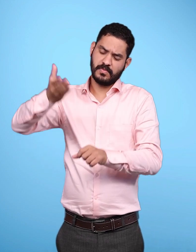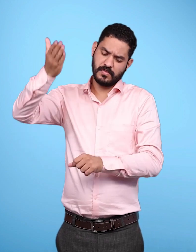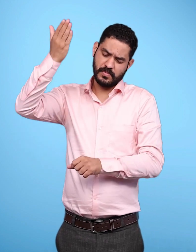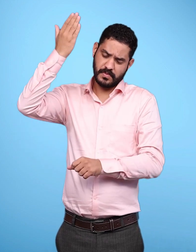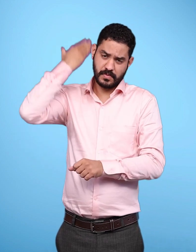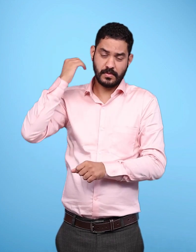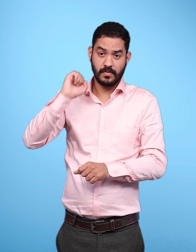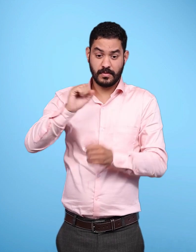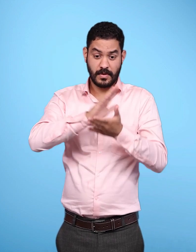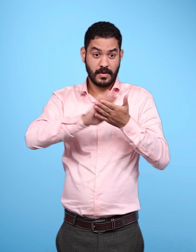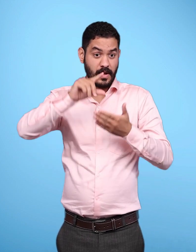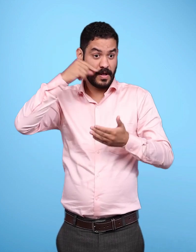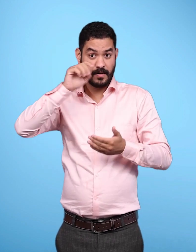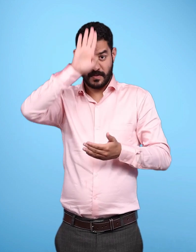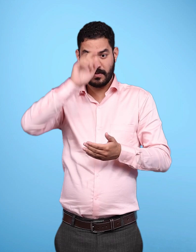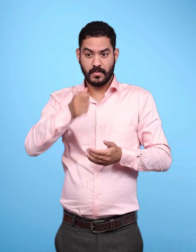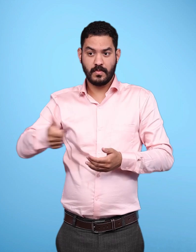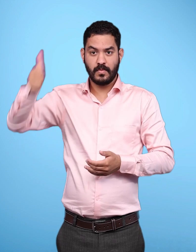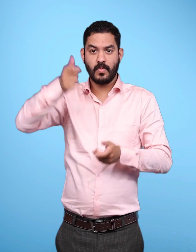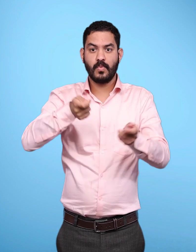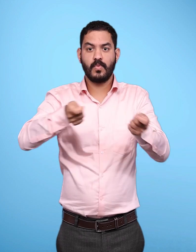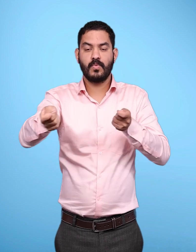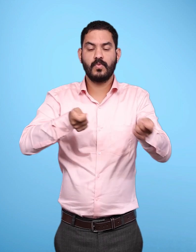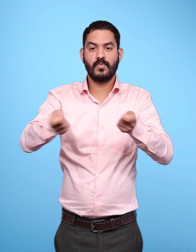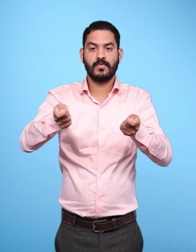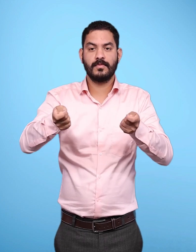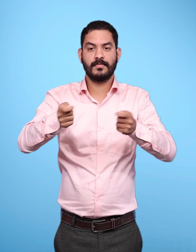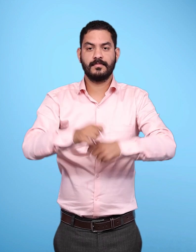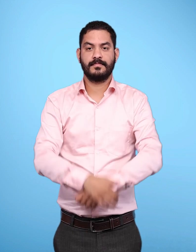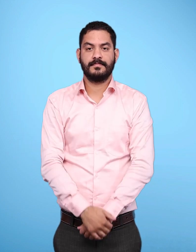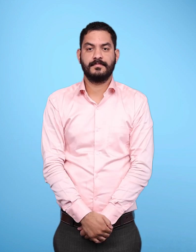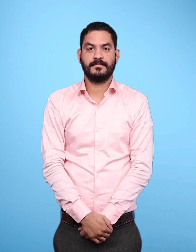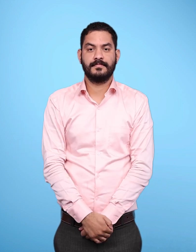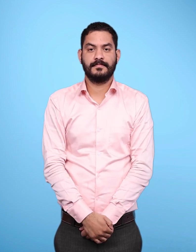Harshvardhan, about 1,400 years ago.